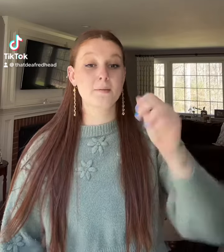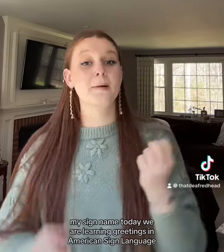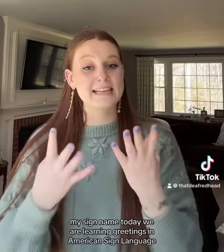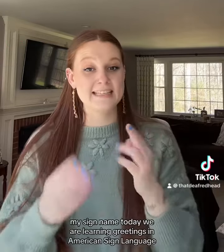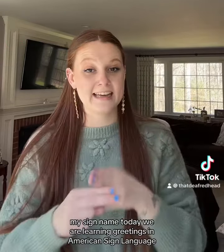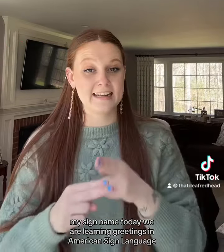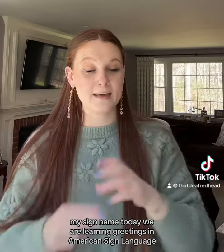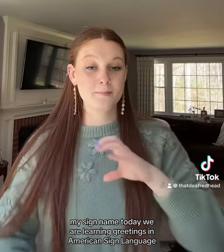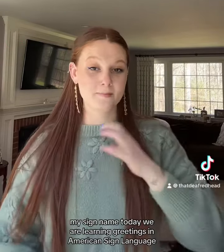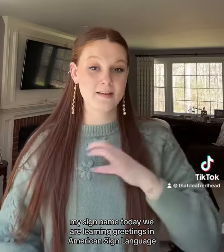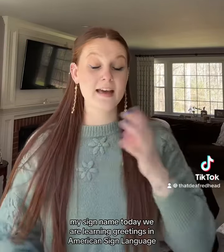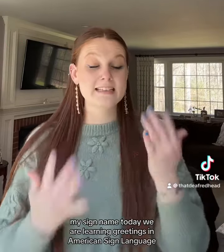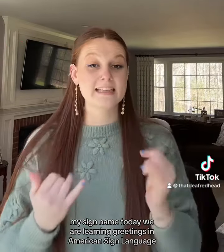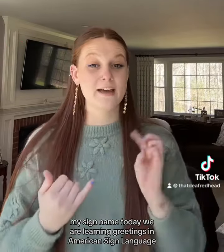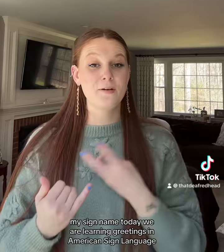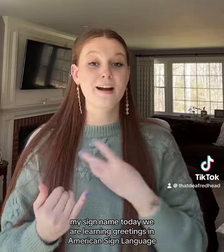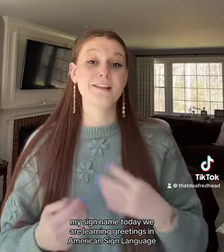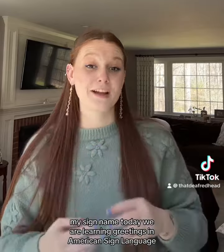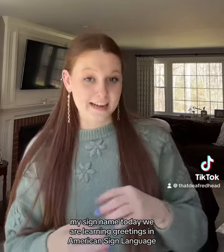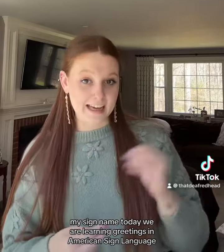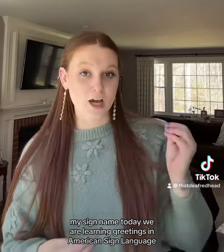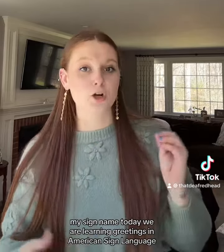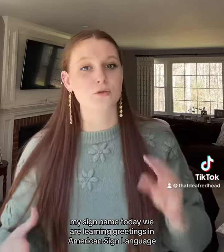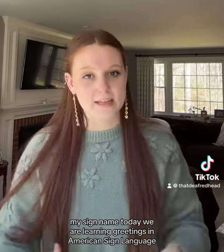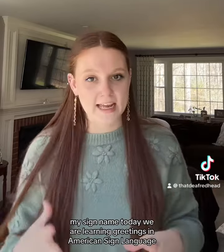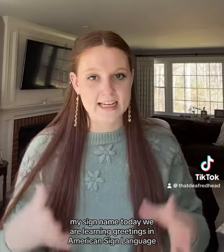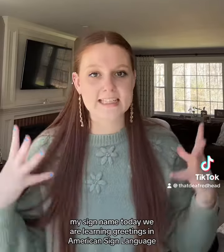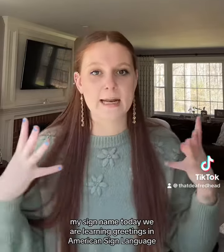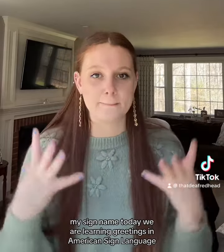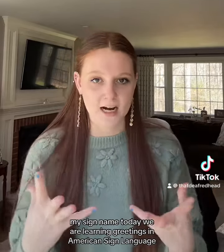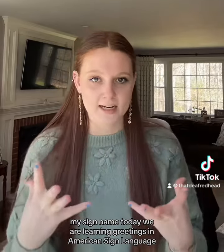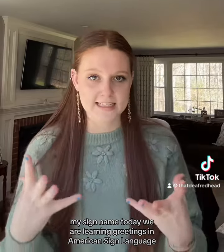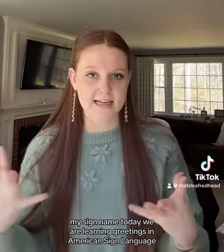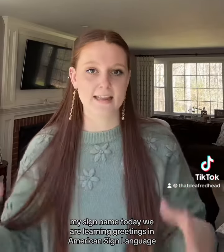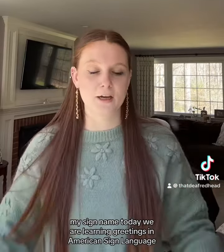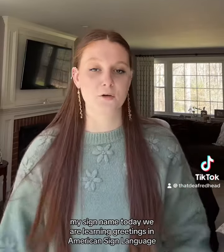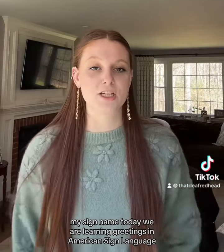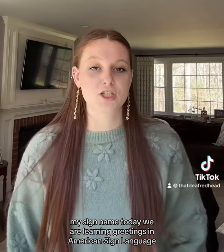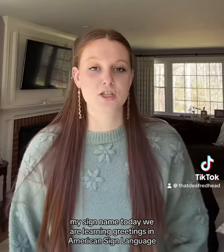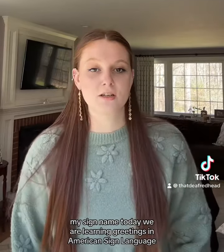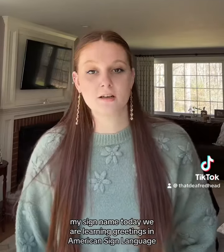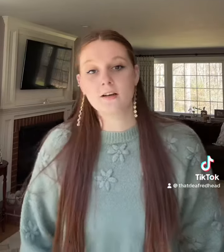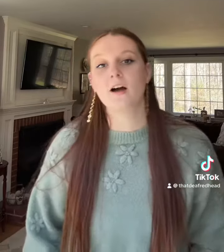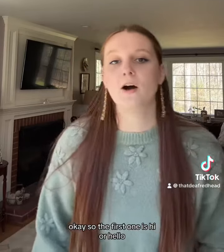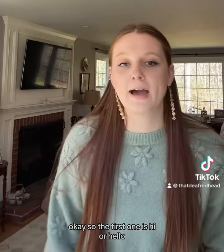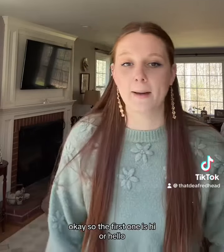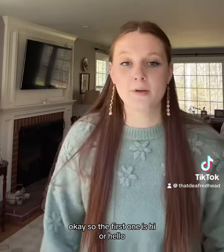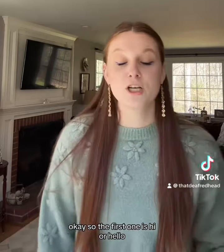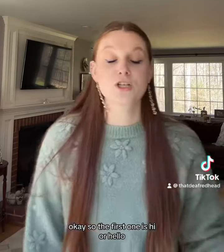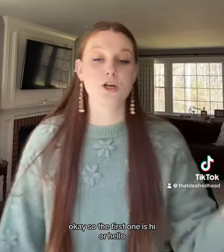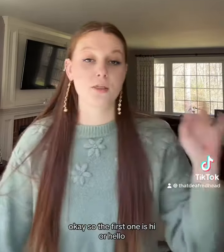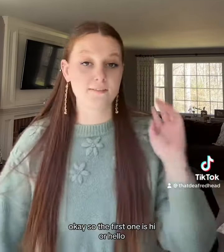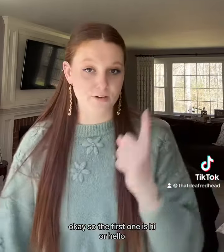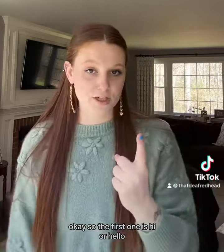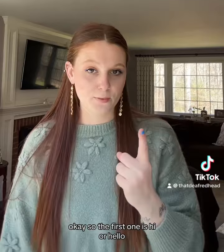My sign name. Today we are learning greetings in American Sign Language. Okay, so the first one